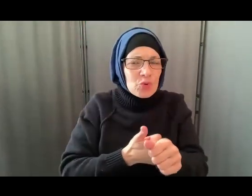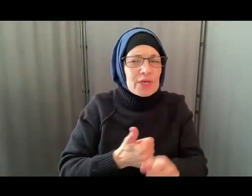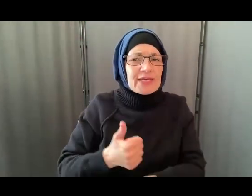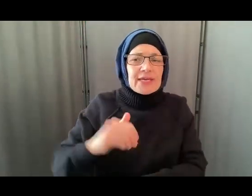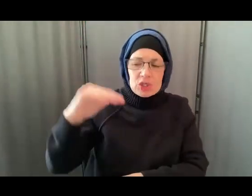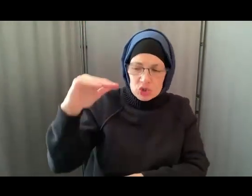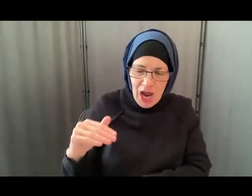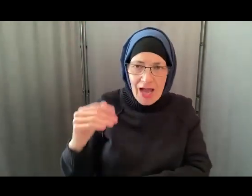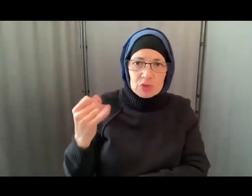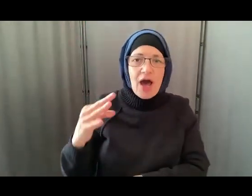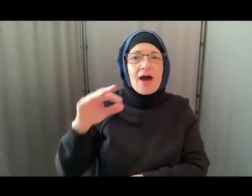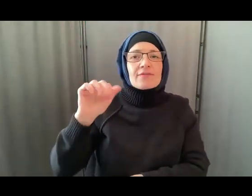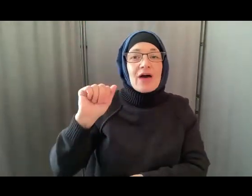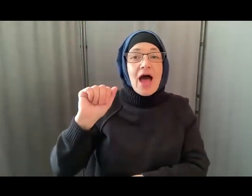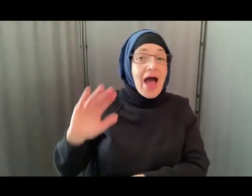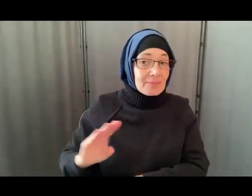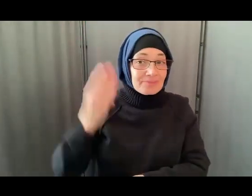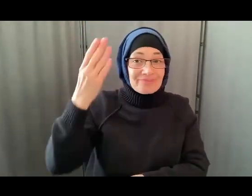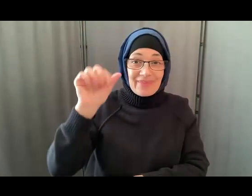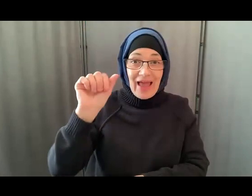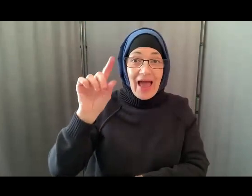bound to make mistakes.